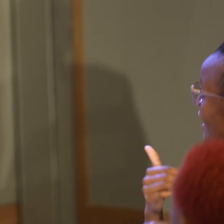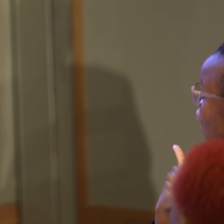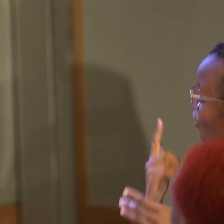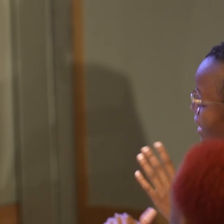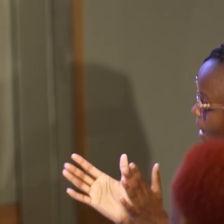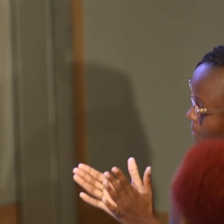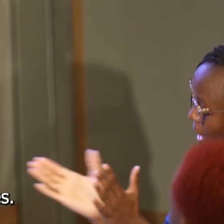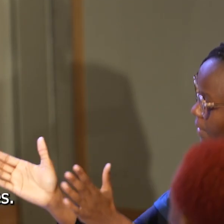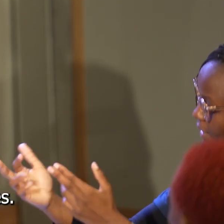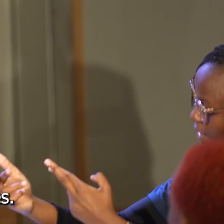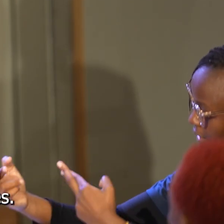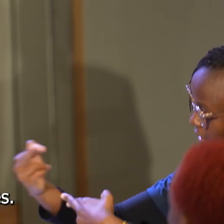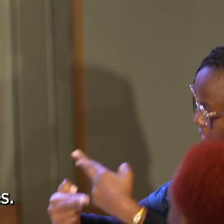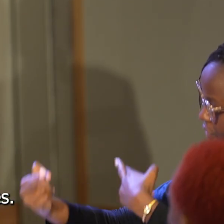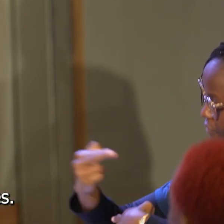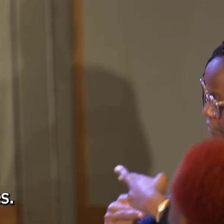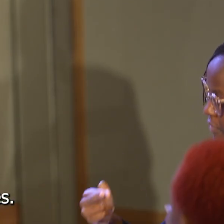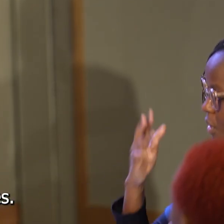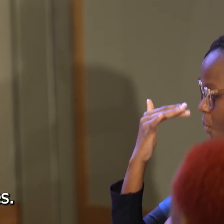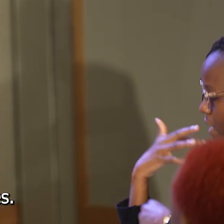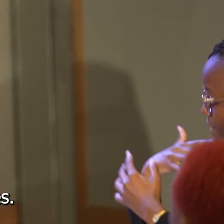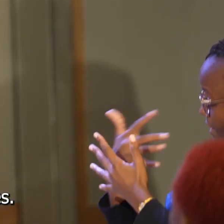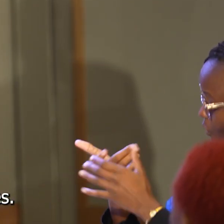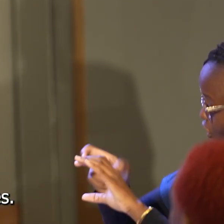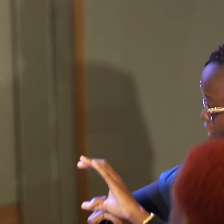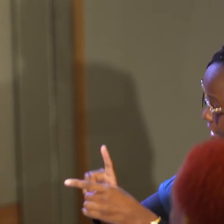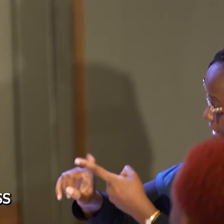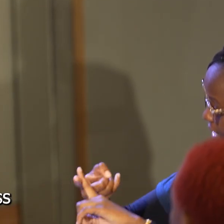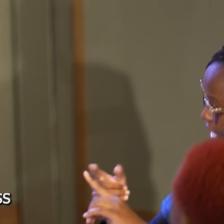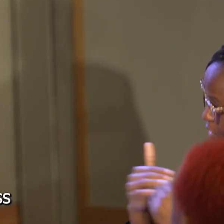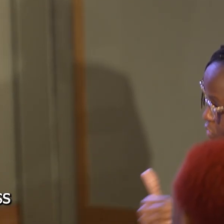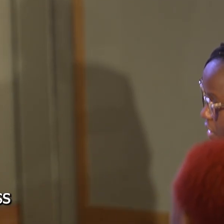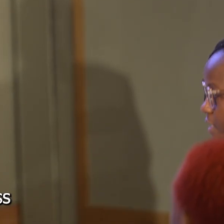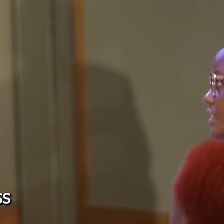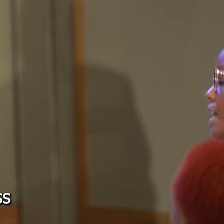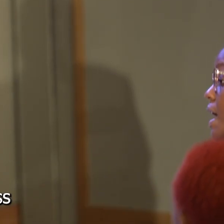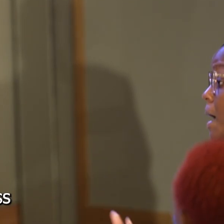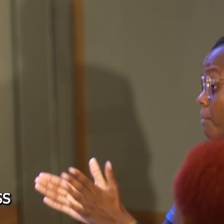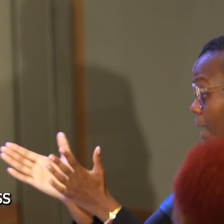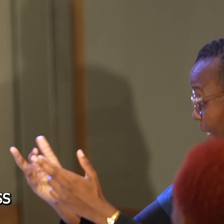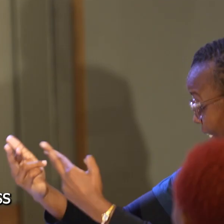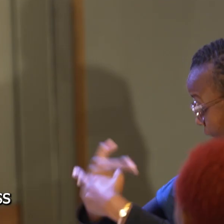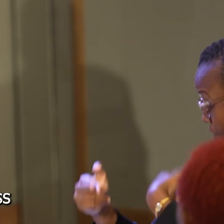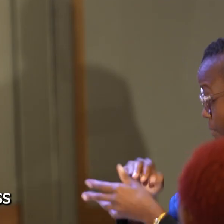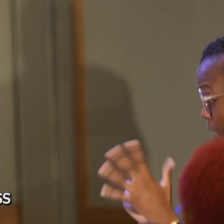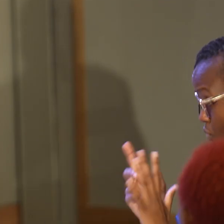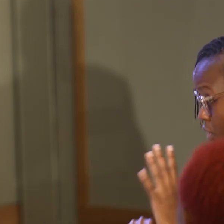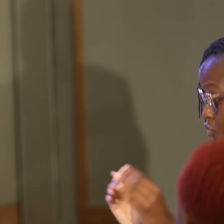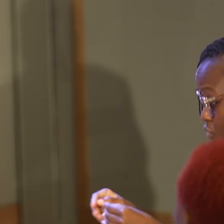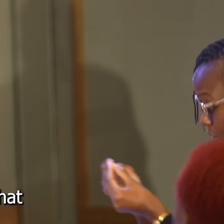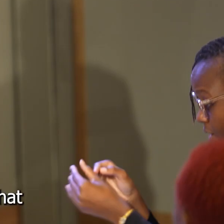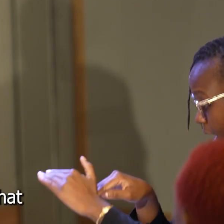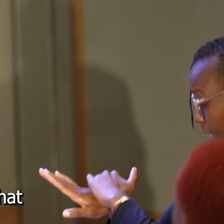review since we joined the standards bodies. Public review means you give